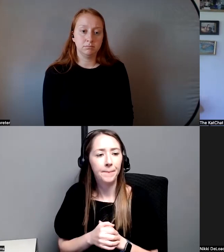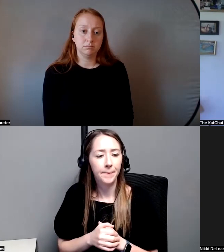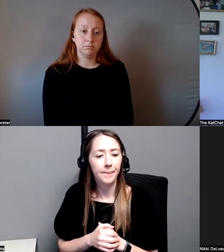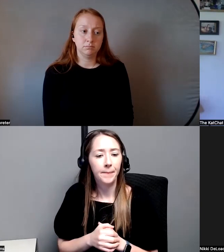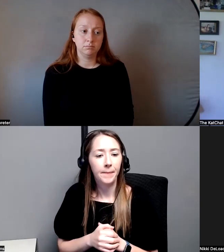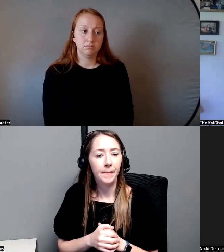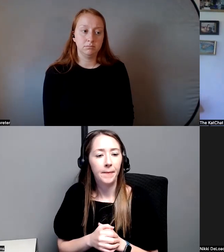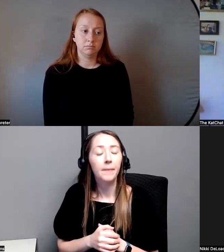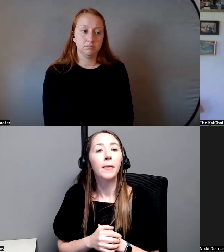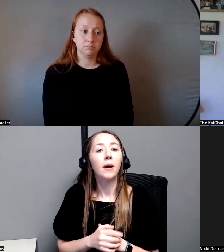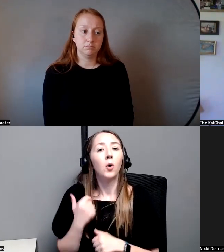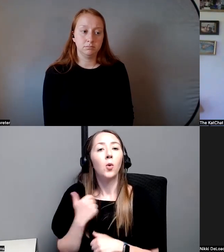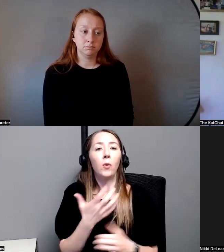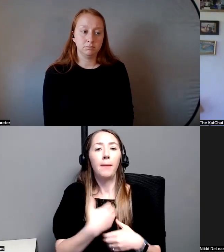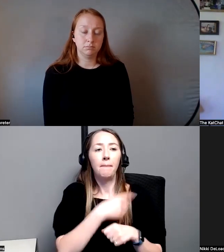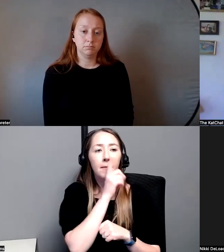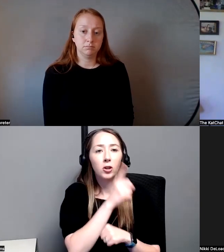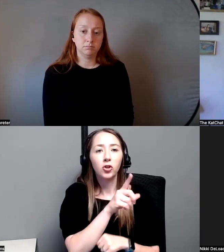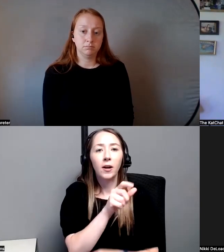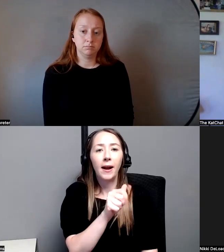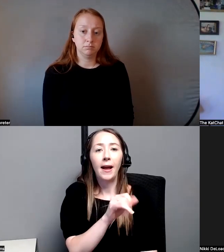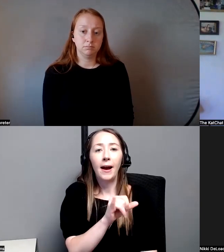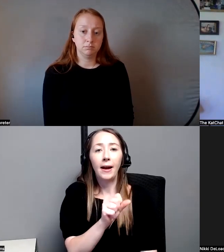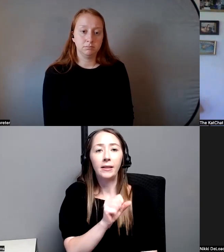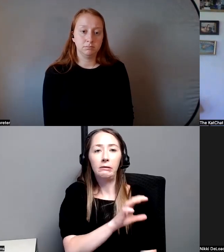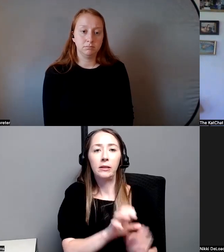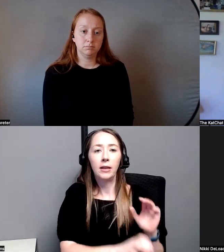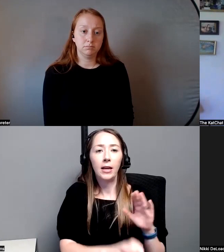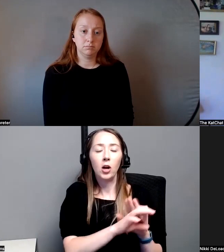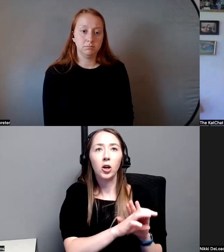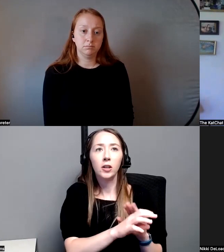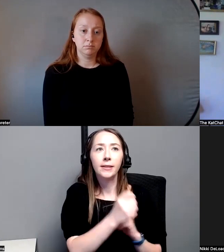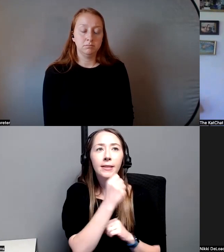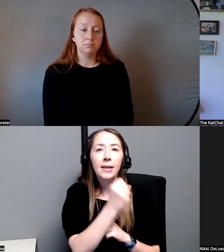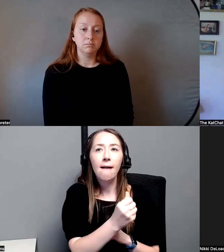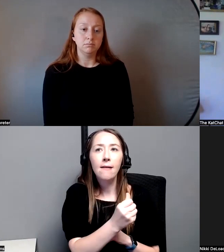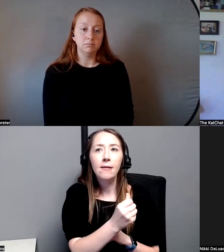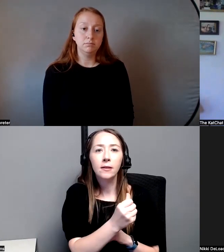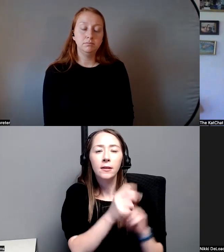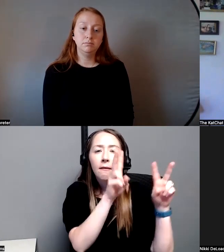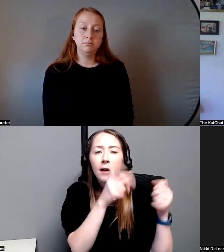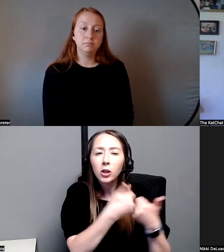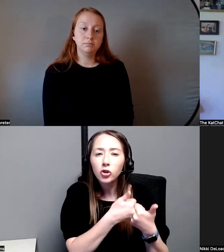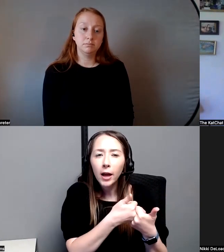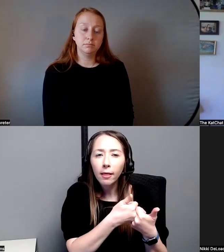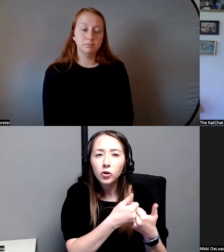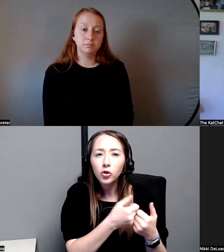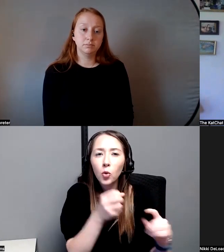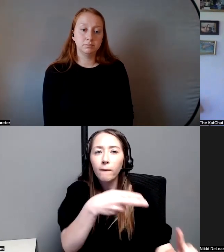that it told the story that that his character wasn't a challenge to